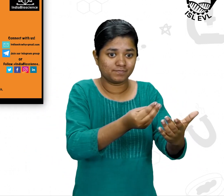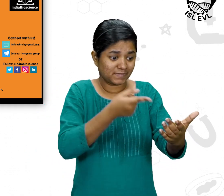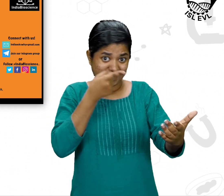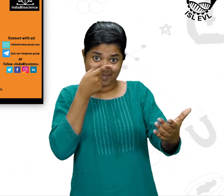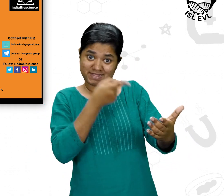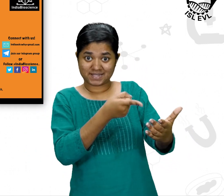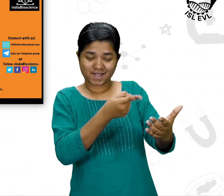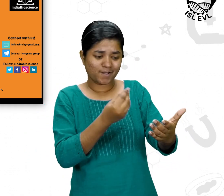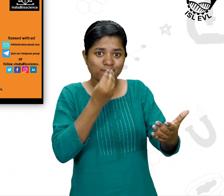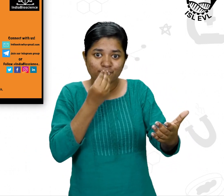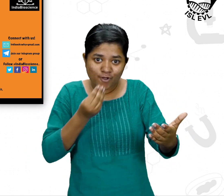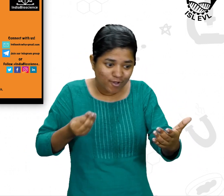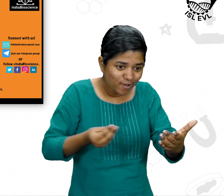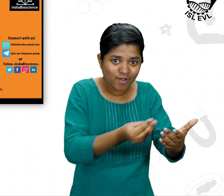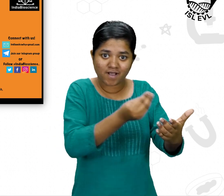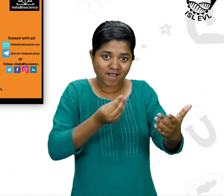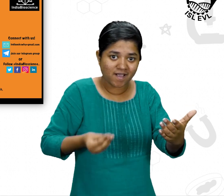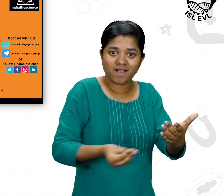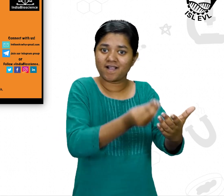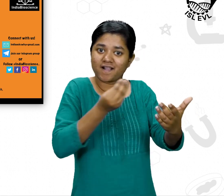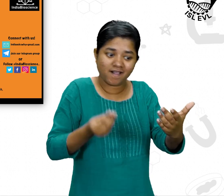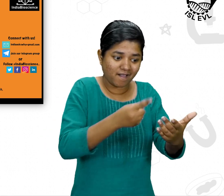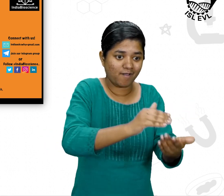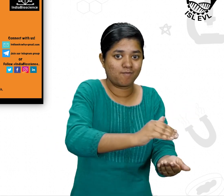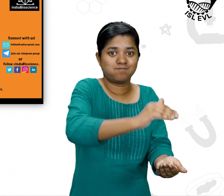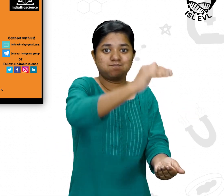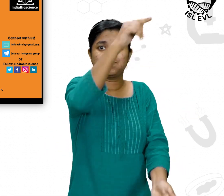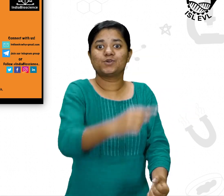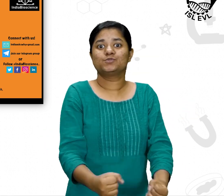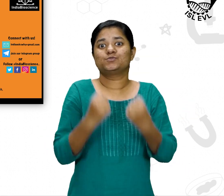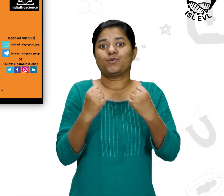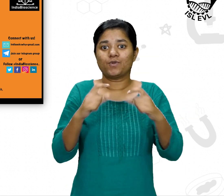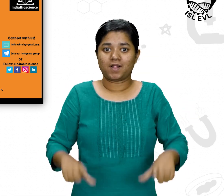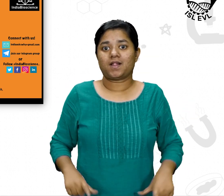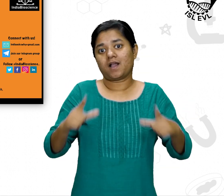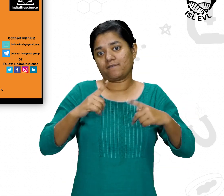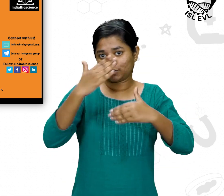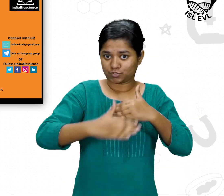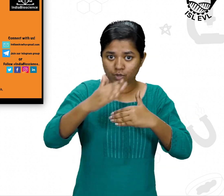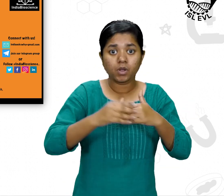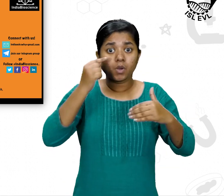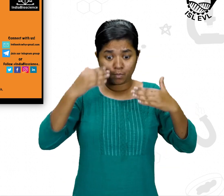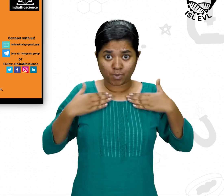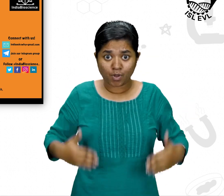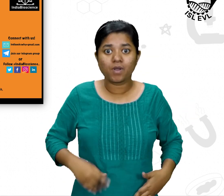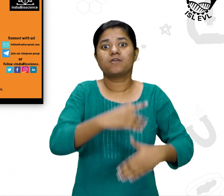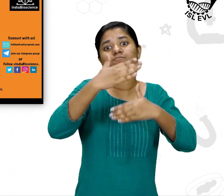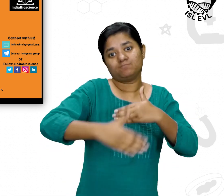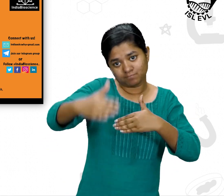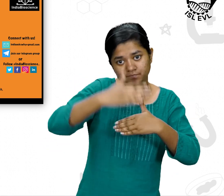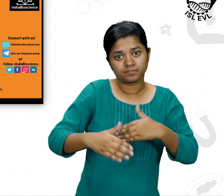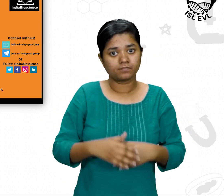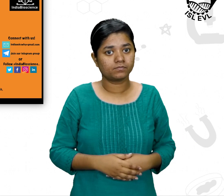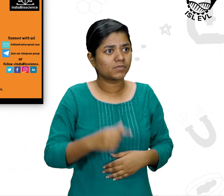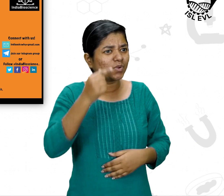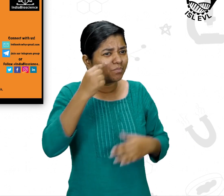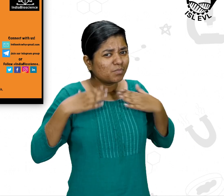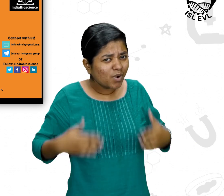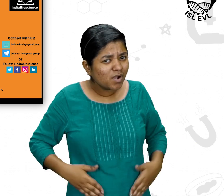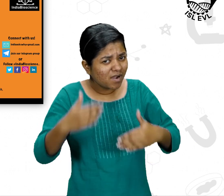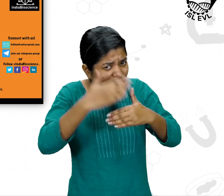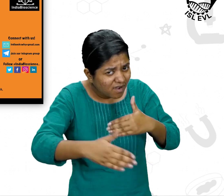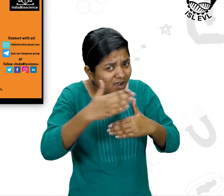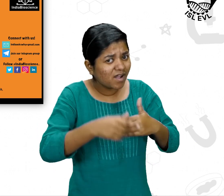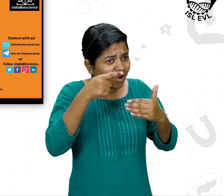survive? There's a lot to unpack. How would you and I taking care of babies help us as a species survive?